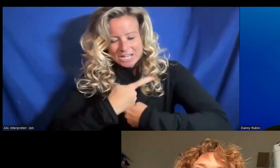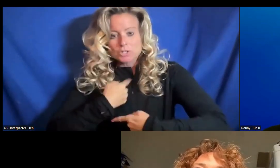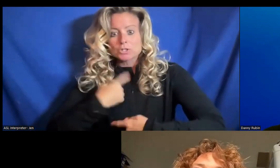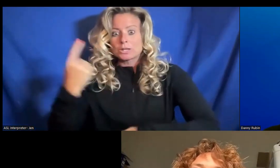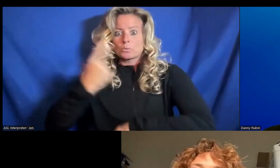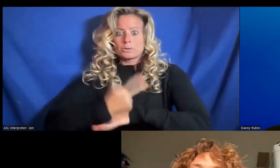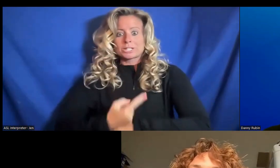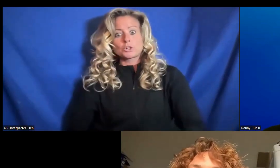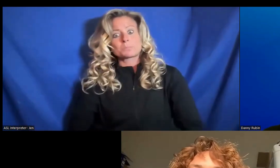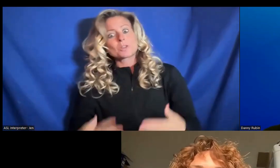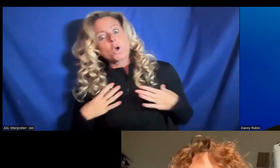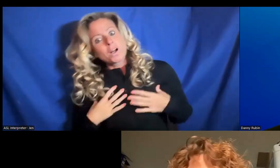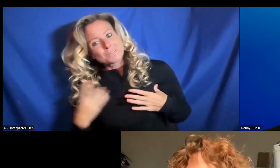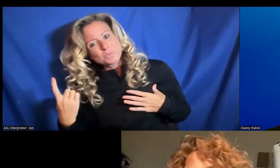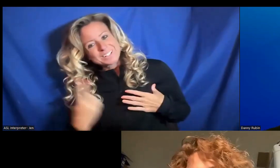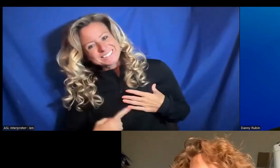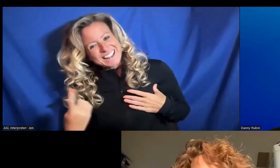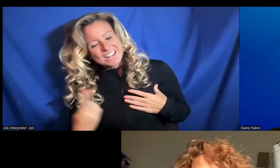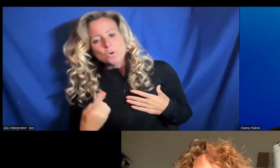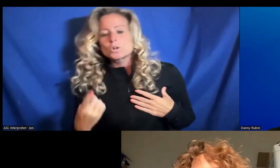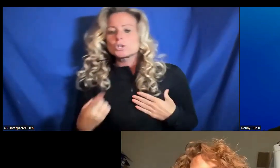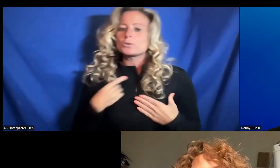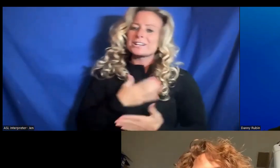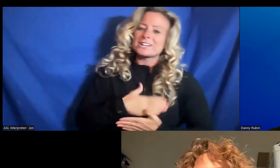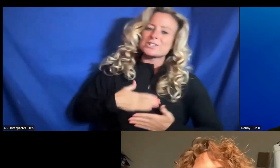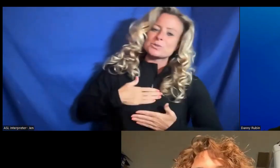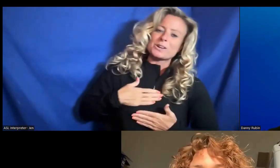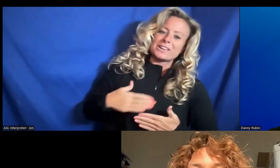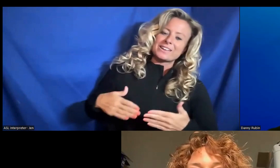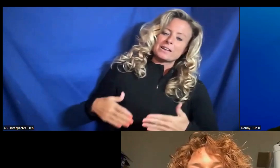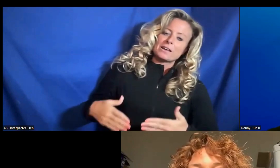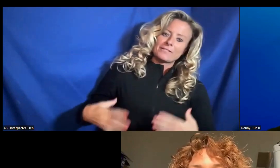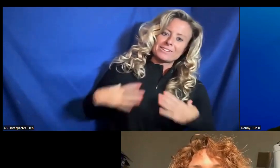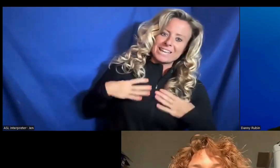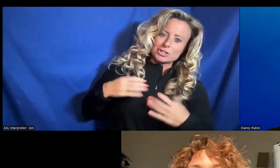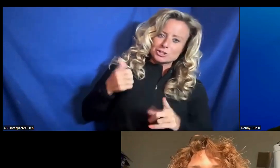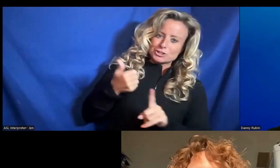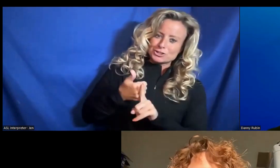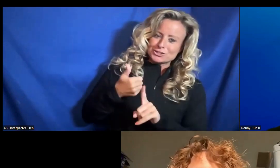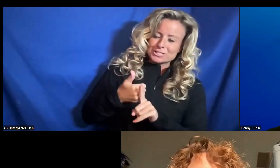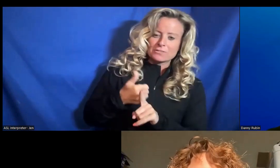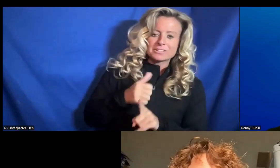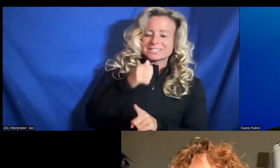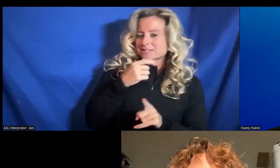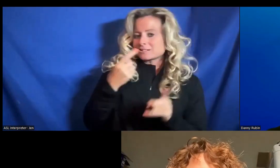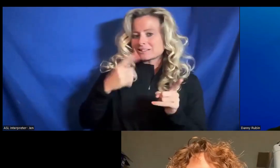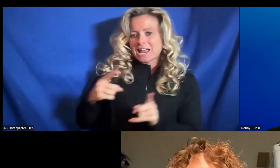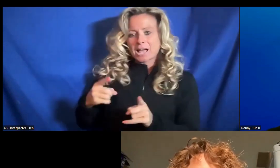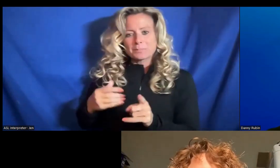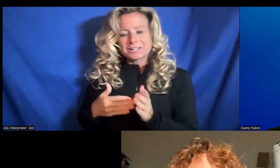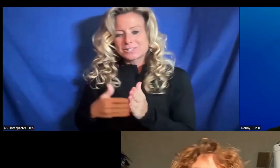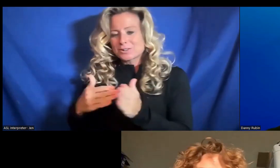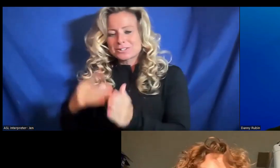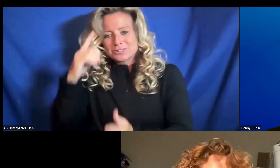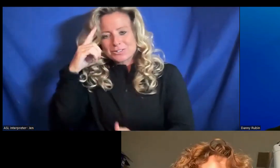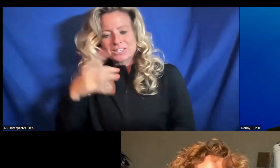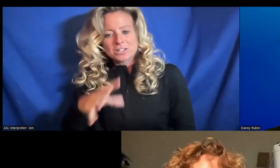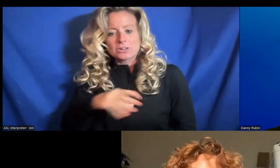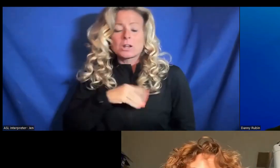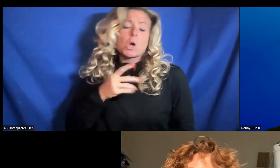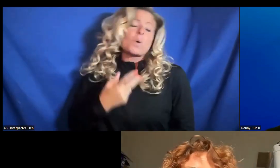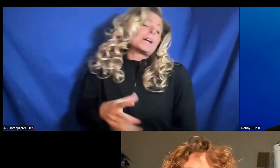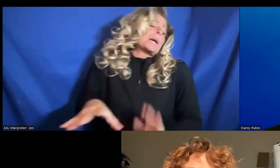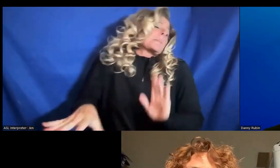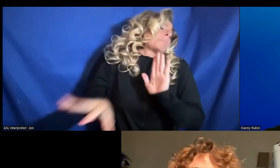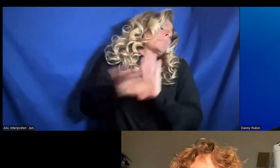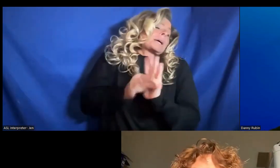day or you can have a vacation yourself, which doesn't happen as often as you think it would owning a business. You think that I can choose my own